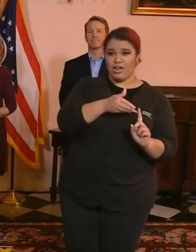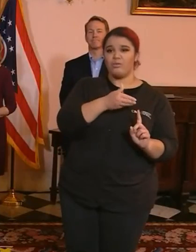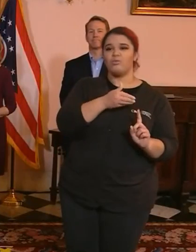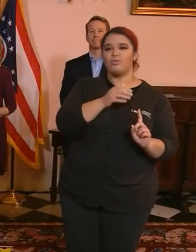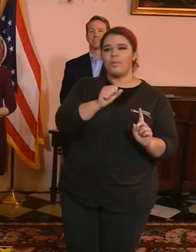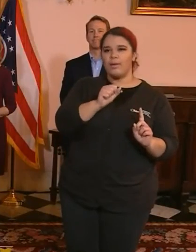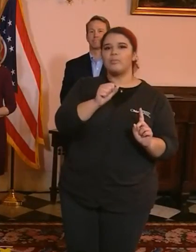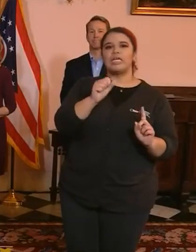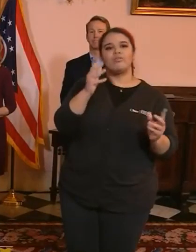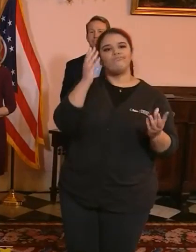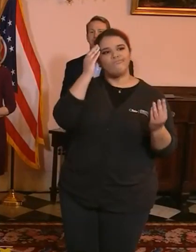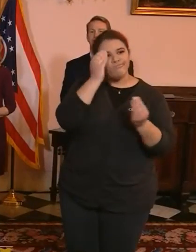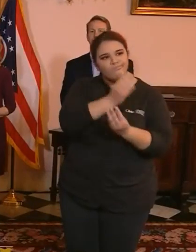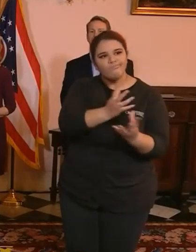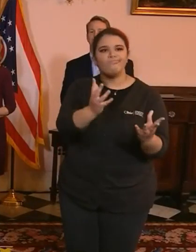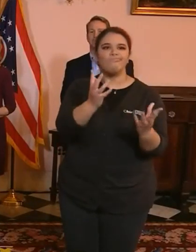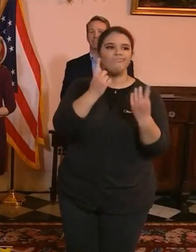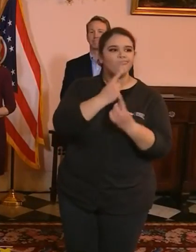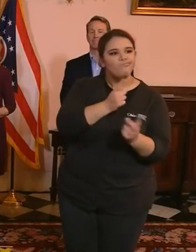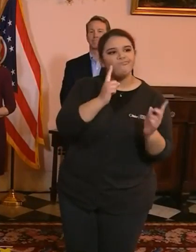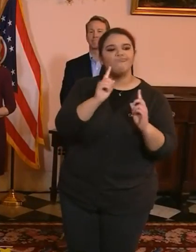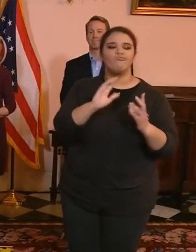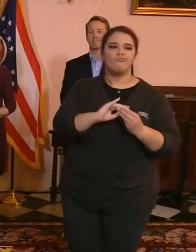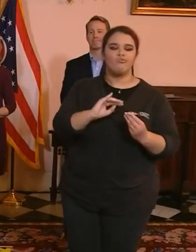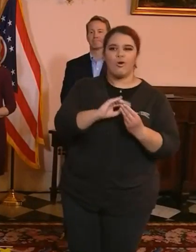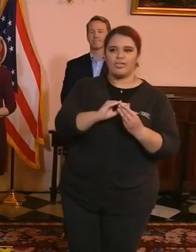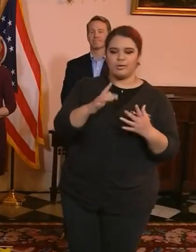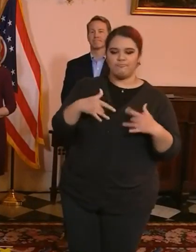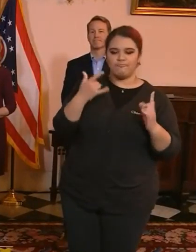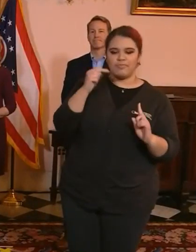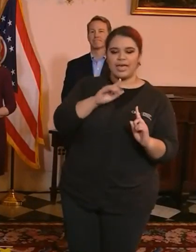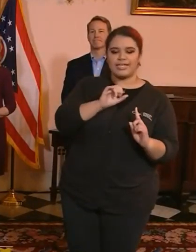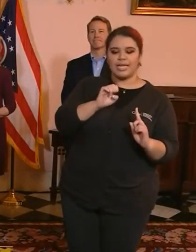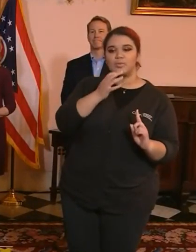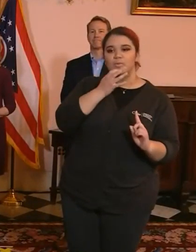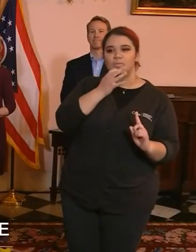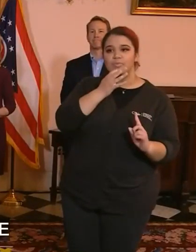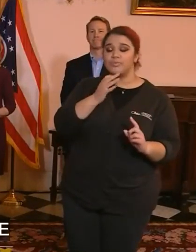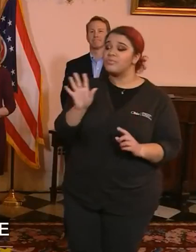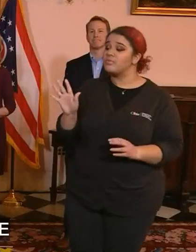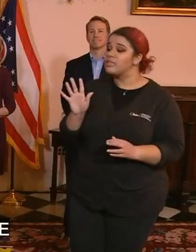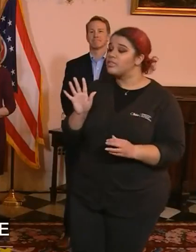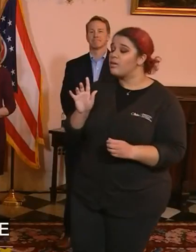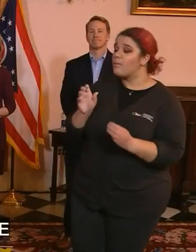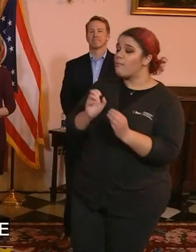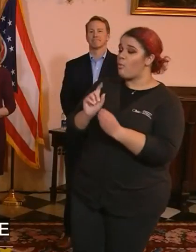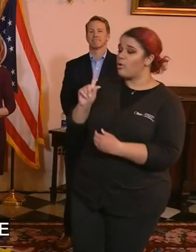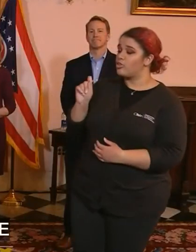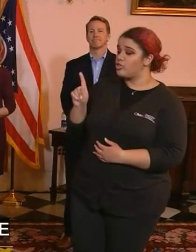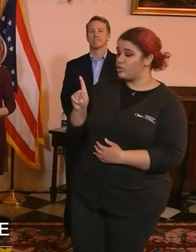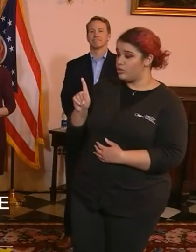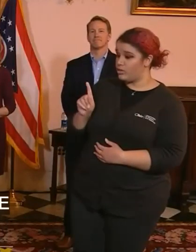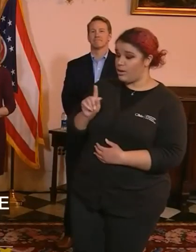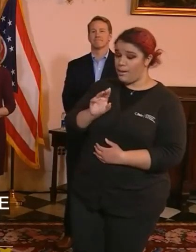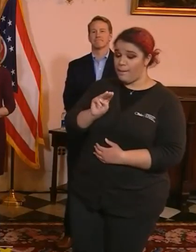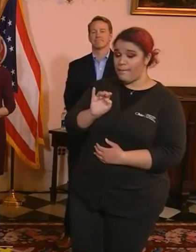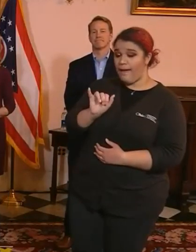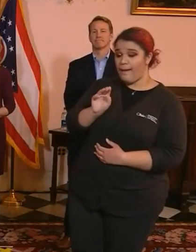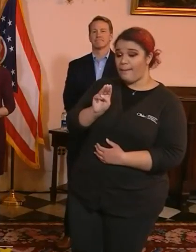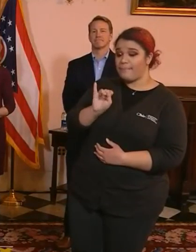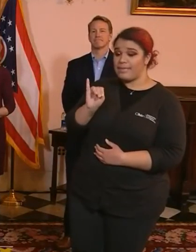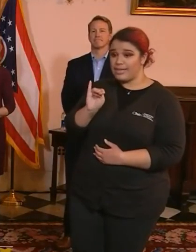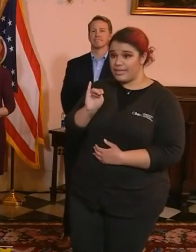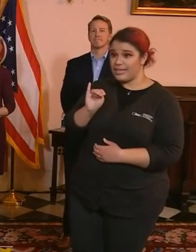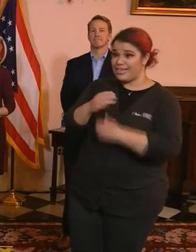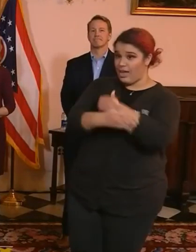telling more stories about that case shortly. Just as a follow-up, are you aware of any other cases in Miami County where this one